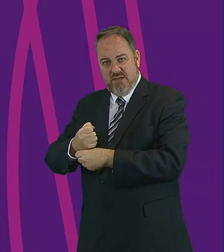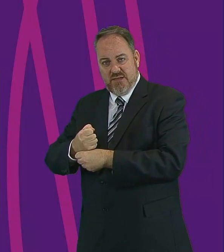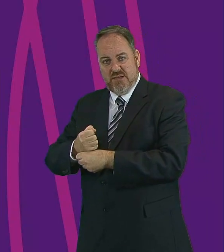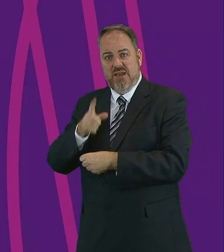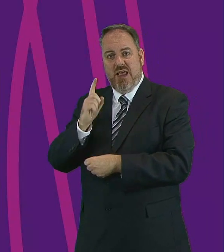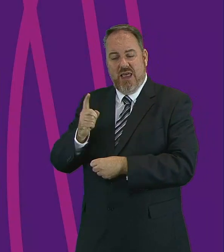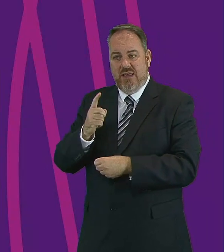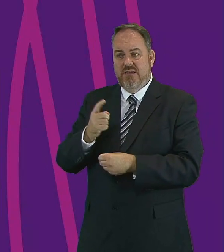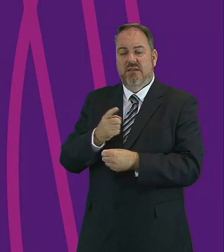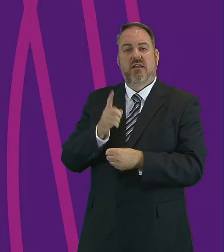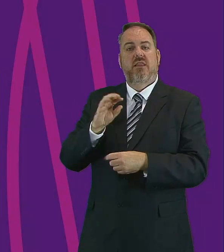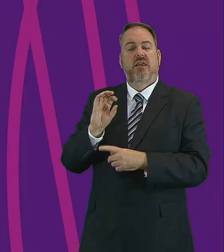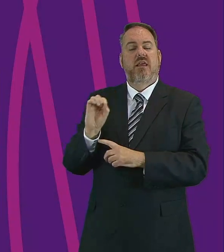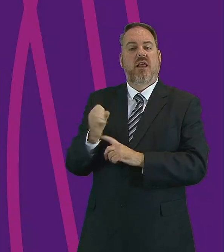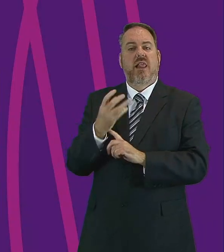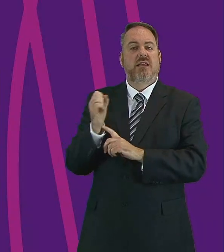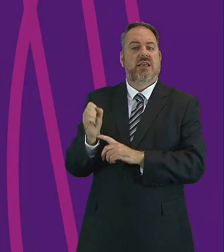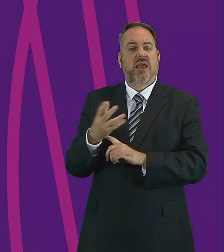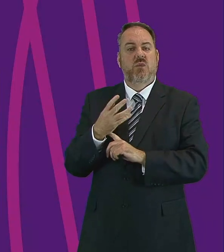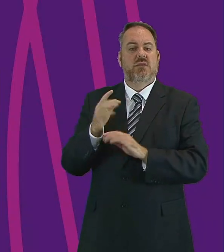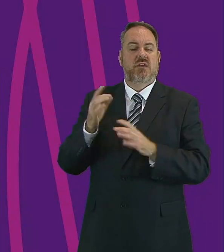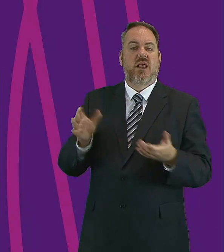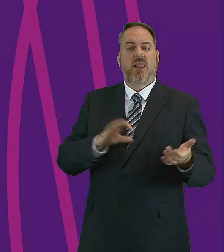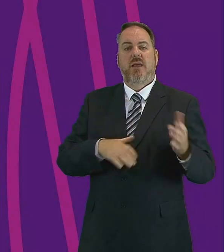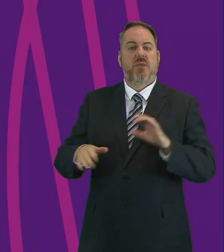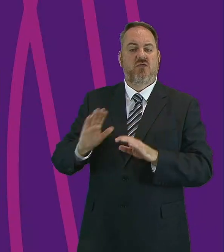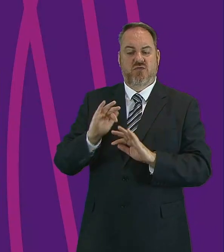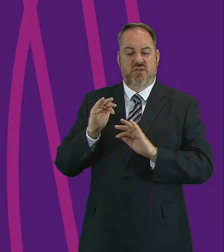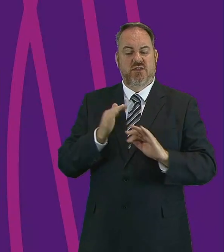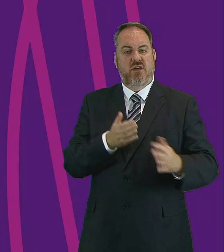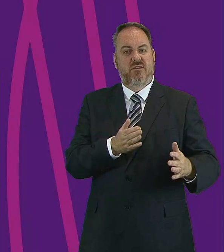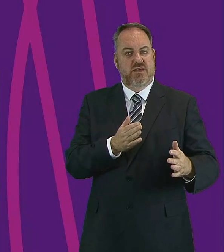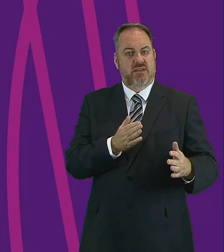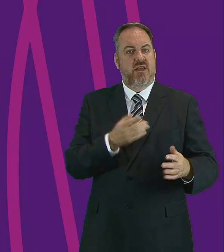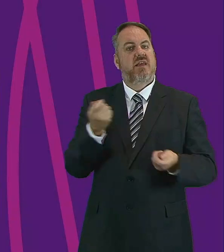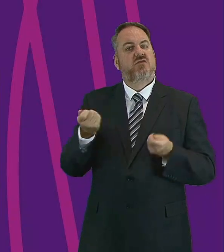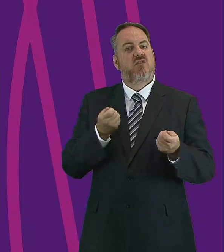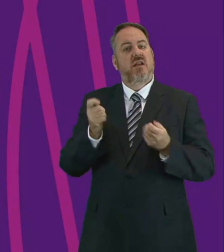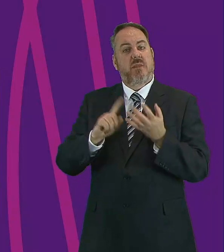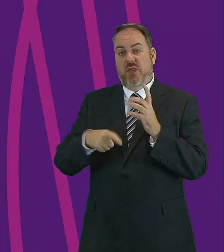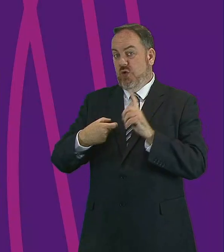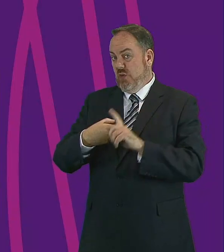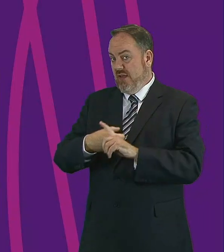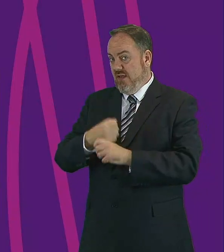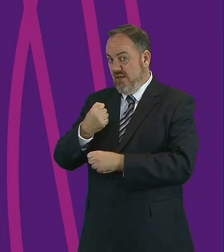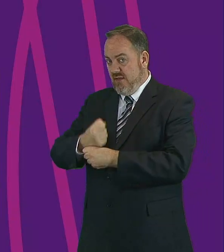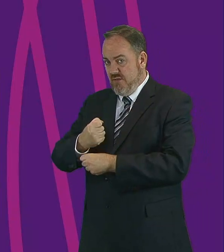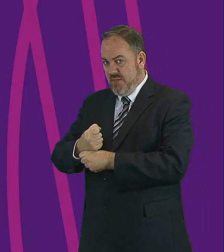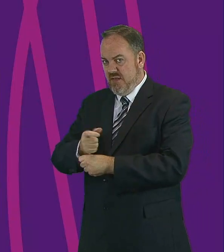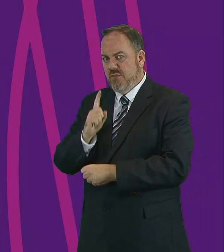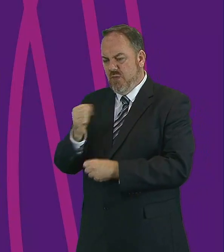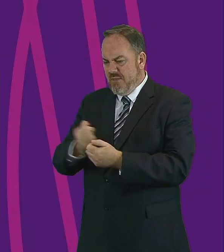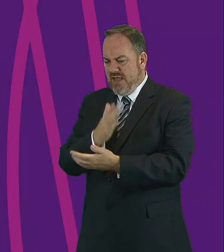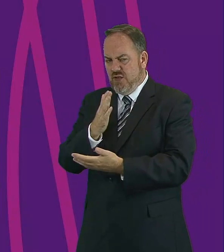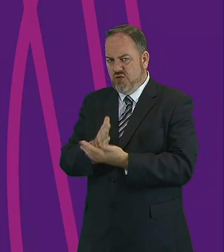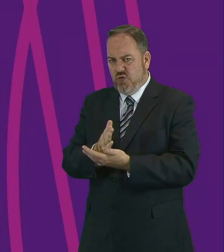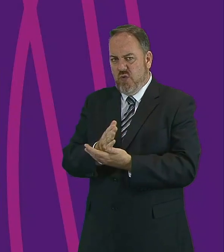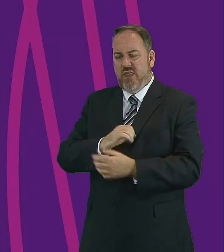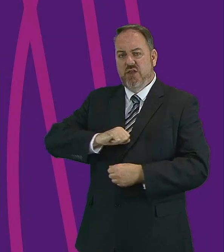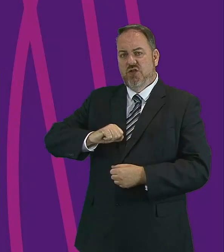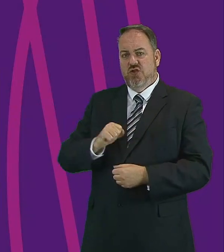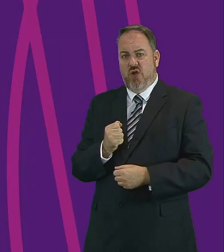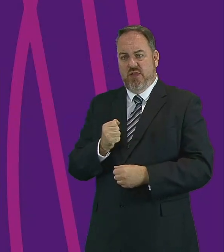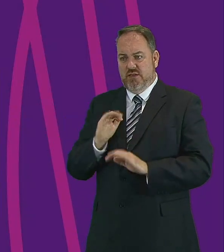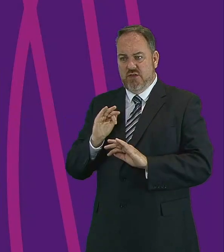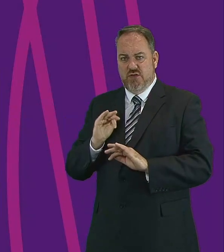throughput through the Lighthouse Laboratory, that is UK government administered, but we work constructively to make sure that Scotland's capacity within that is